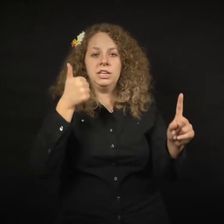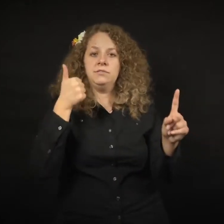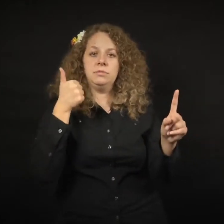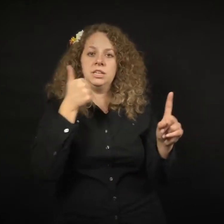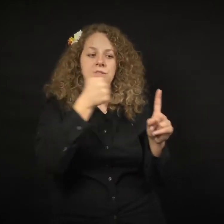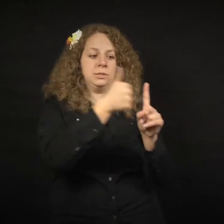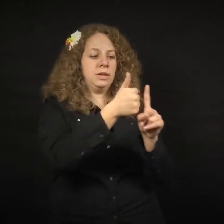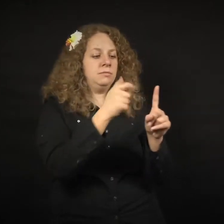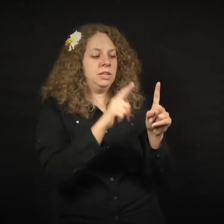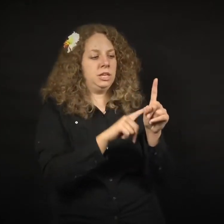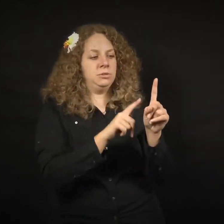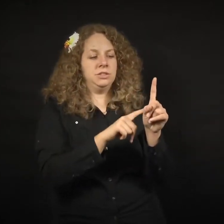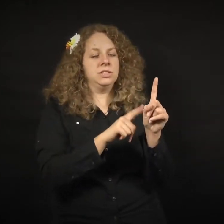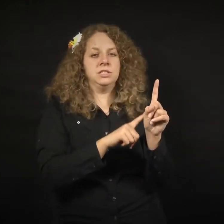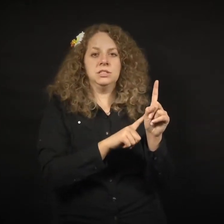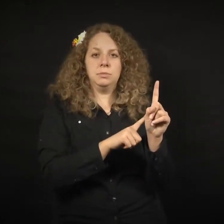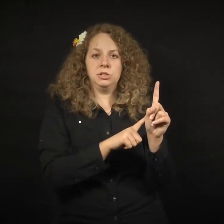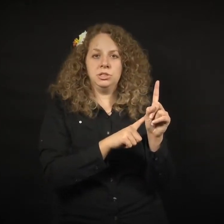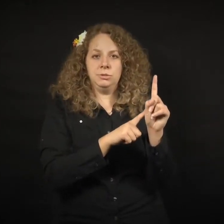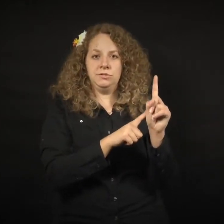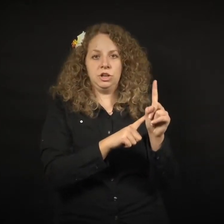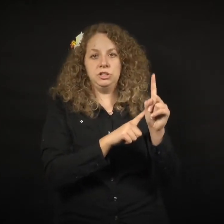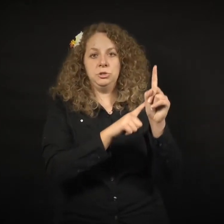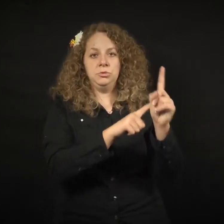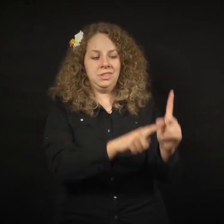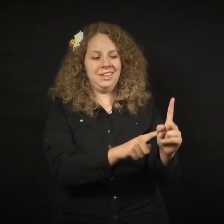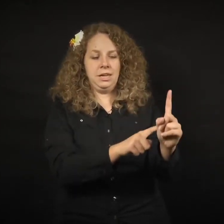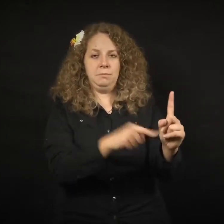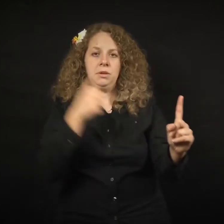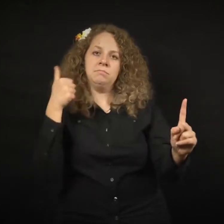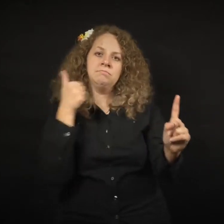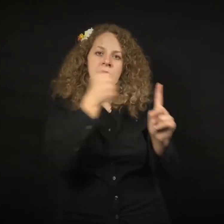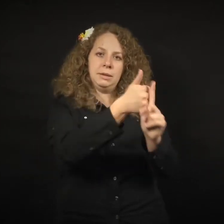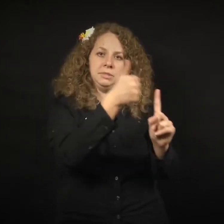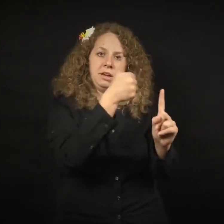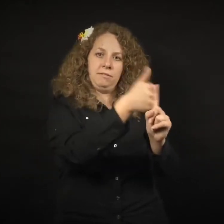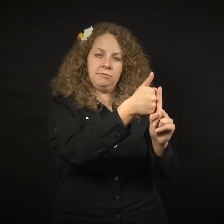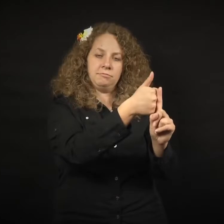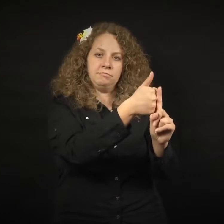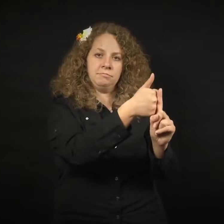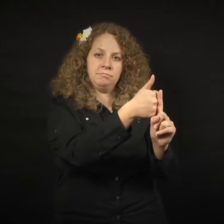even be done this way, like using this as the person you're referring to, the him, himself.